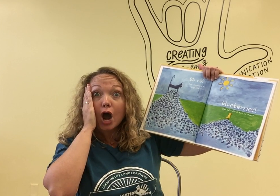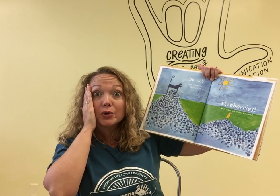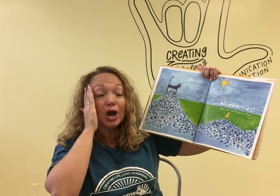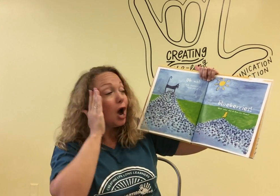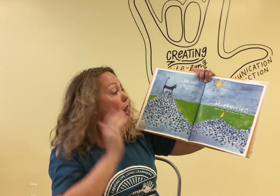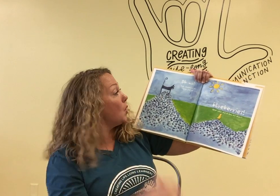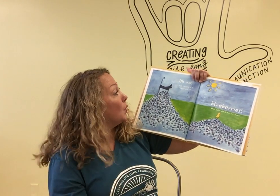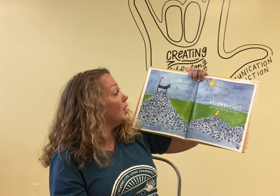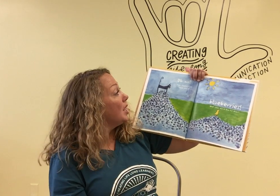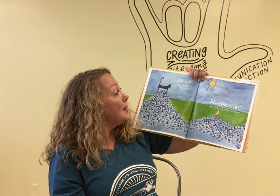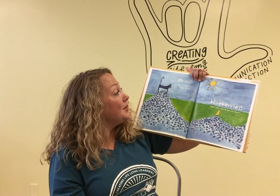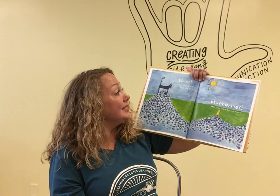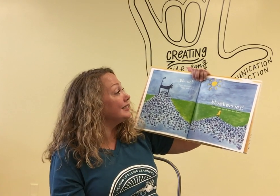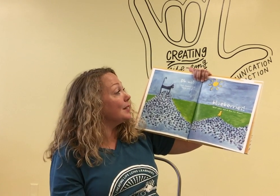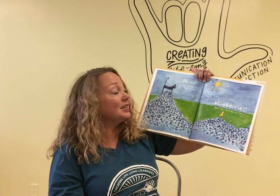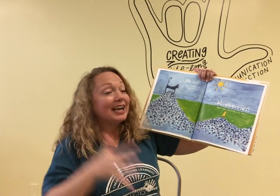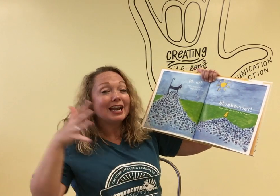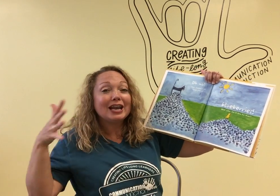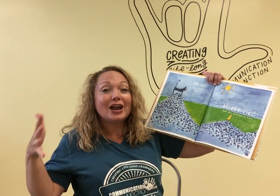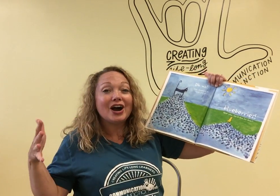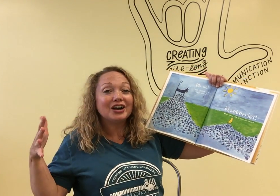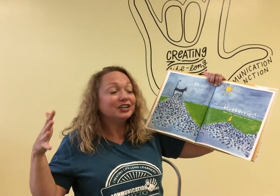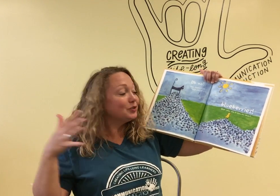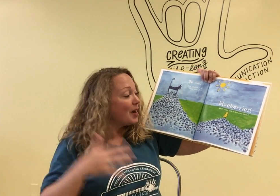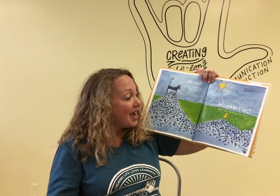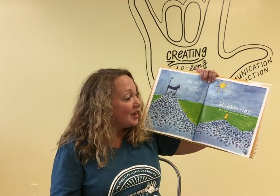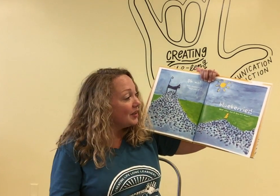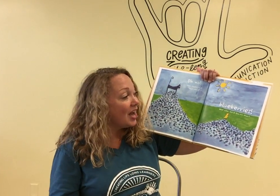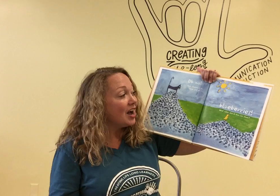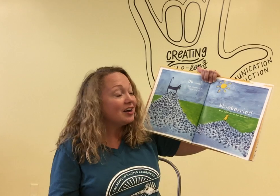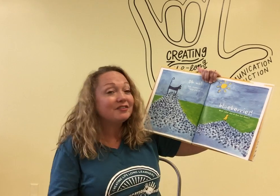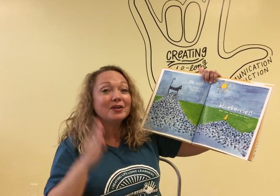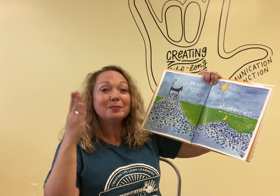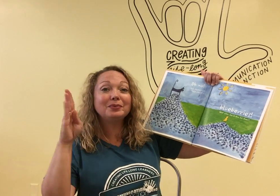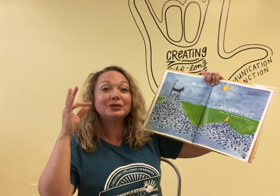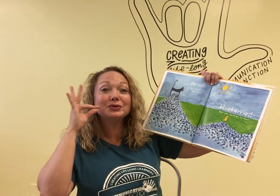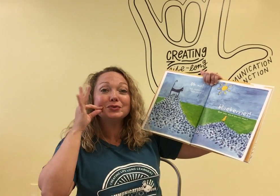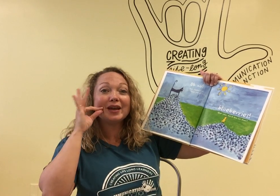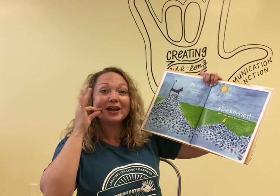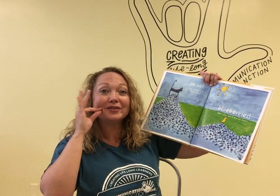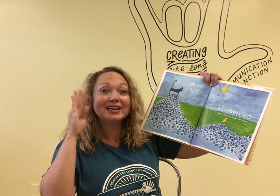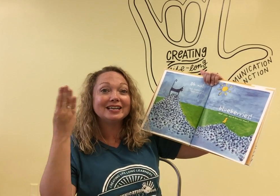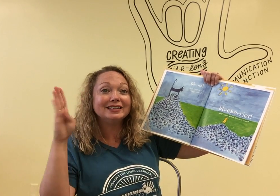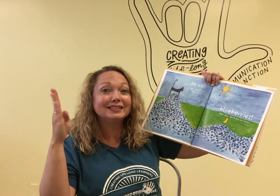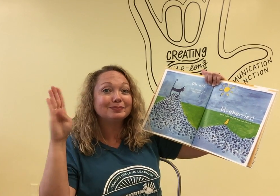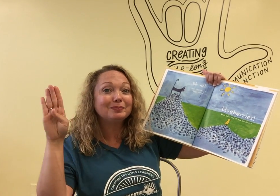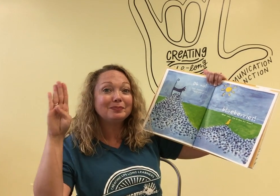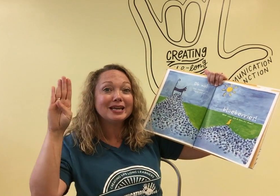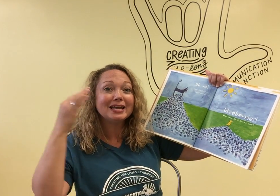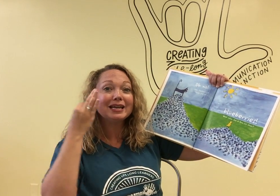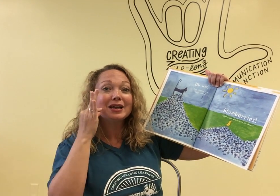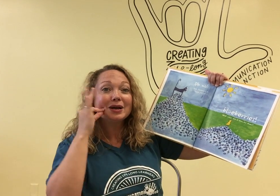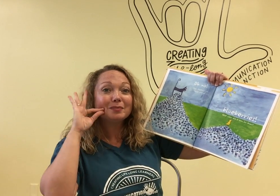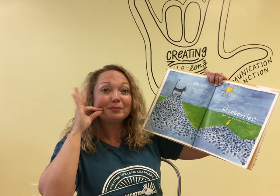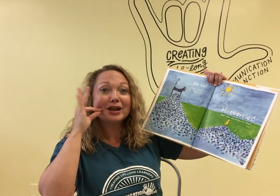Oh no! Pete stepped in a large pile of blueberries.